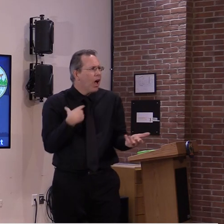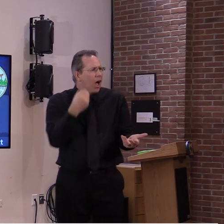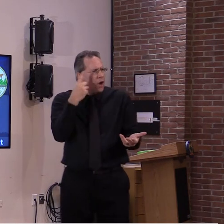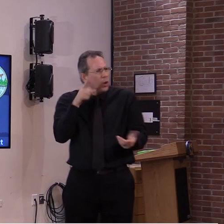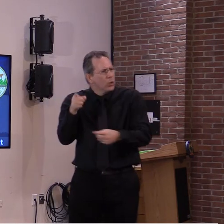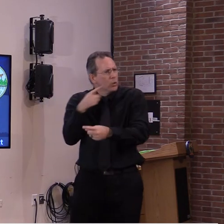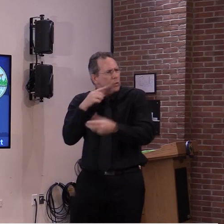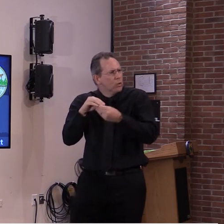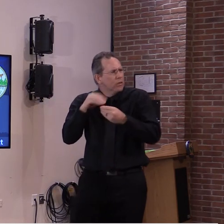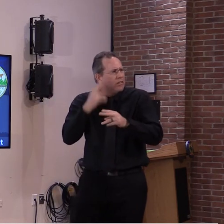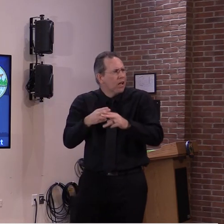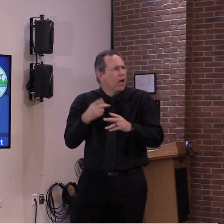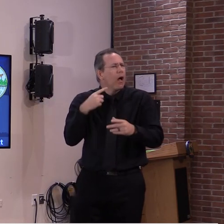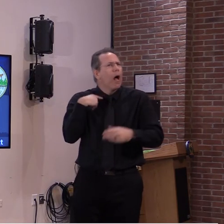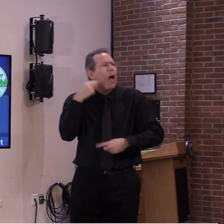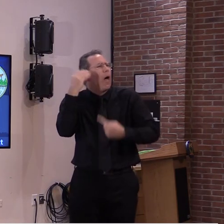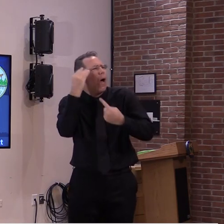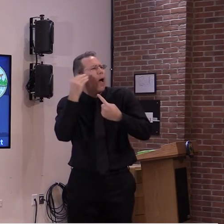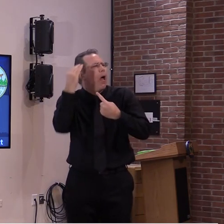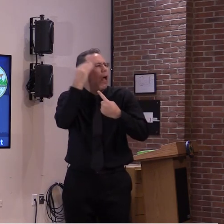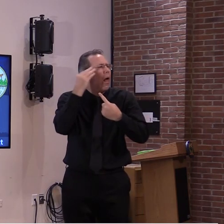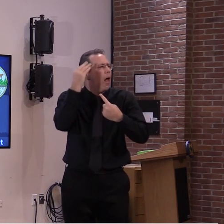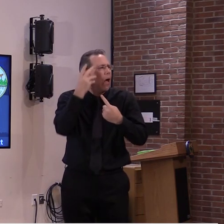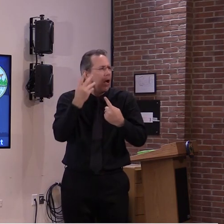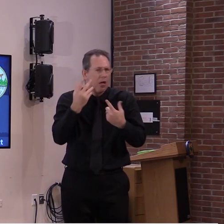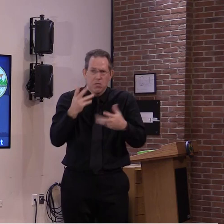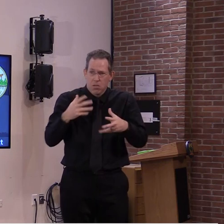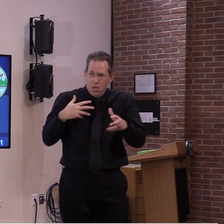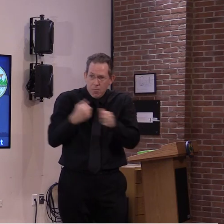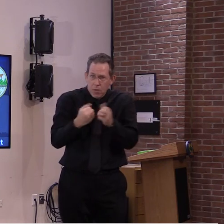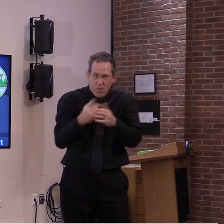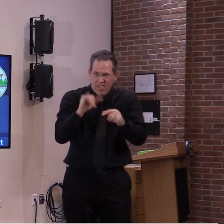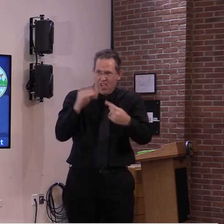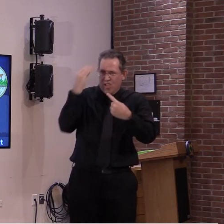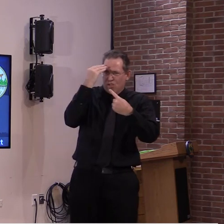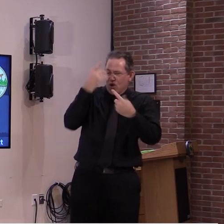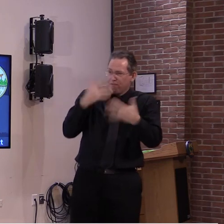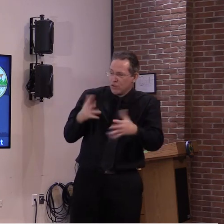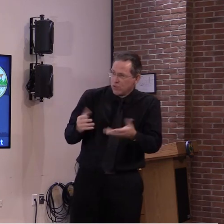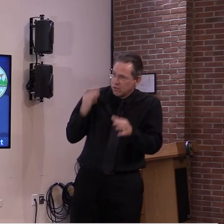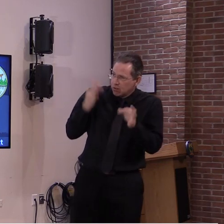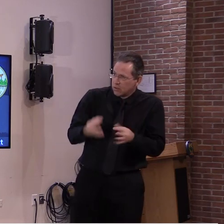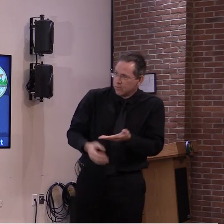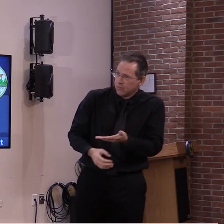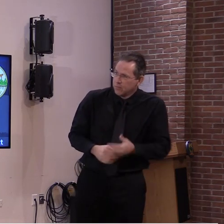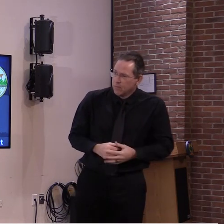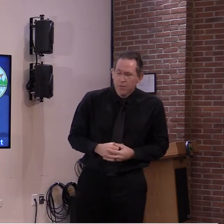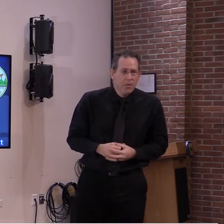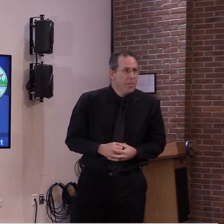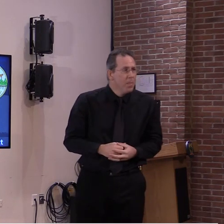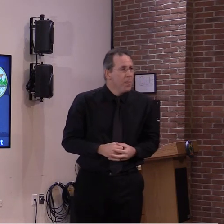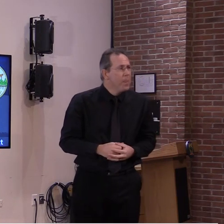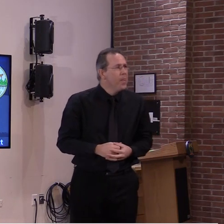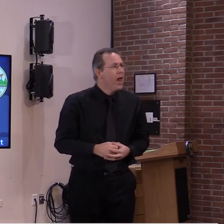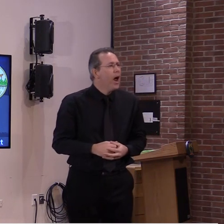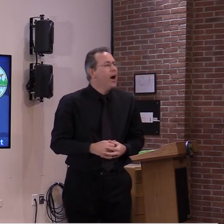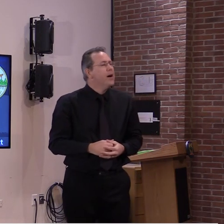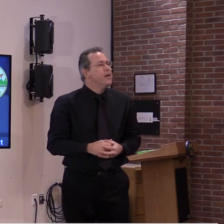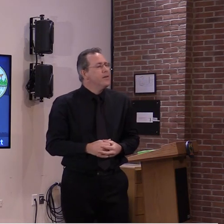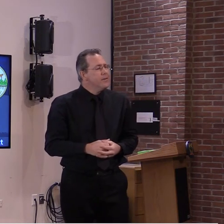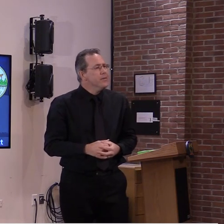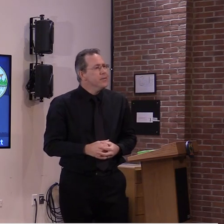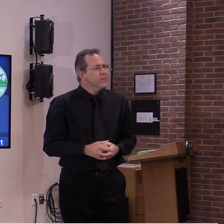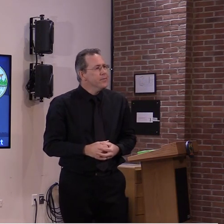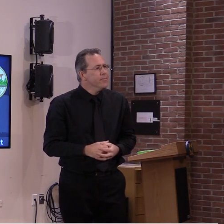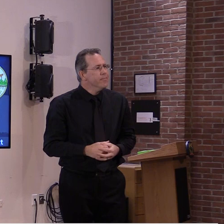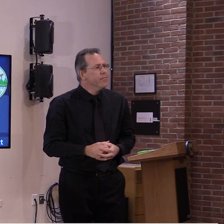update on where police and fire stand? Yeah, I'm not sure if we're ready to answer that